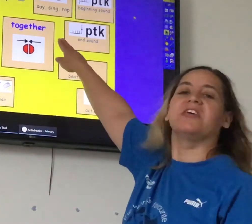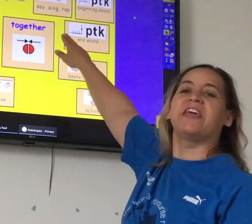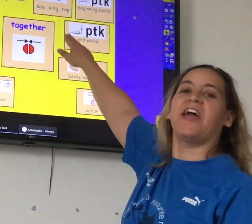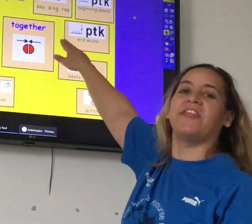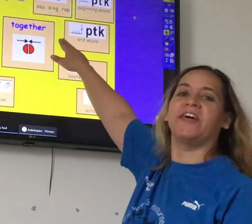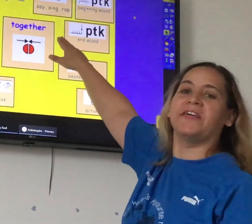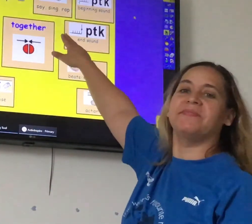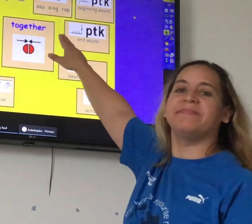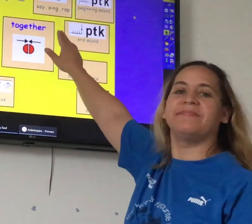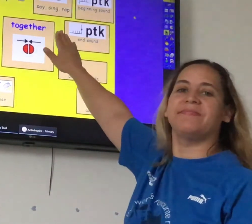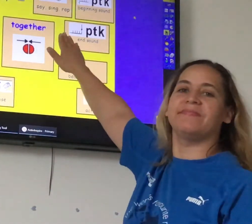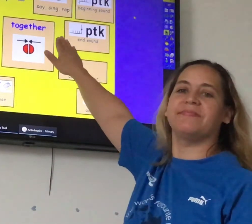Together.